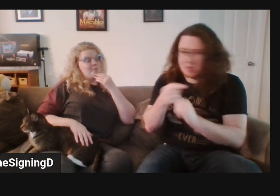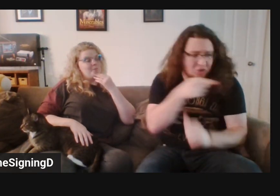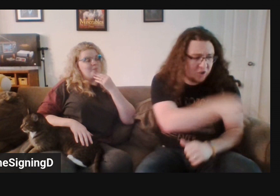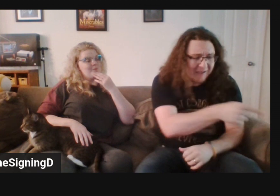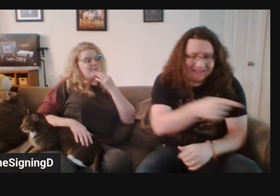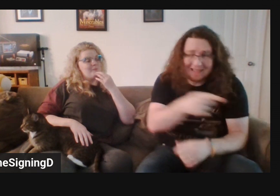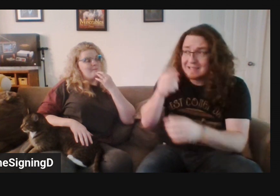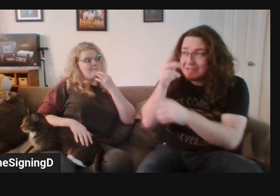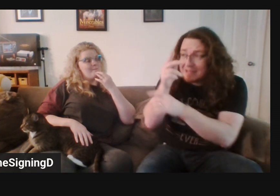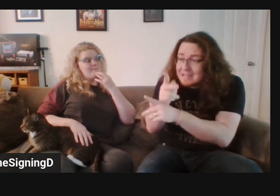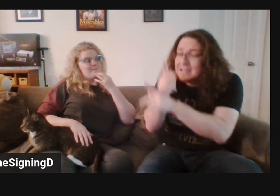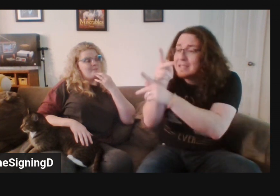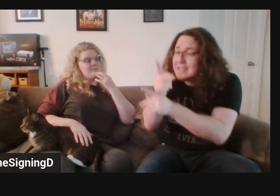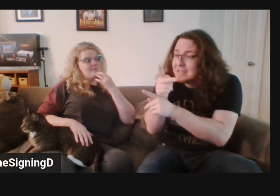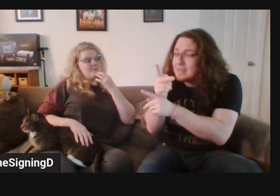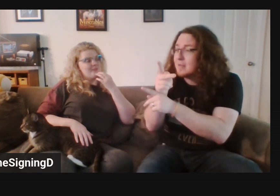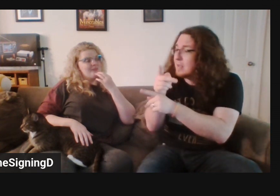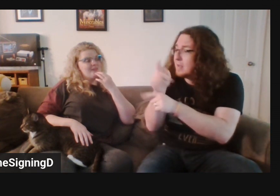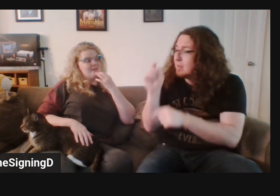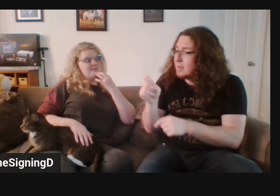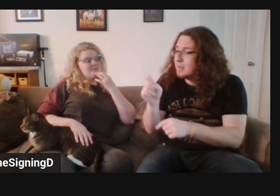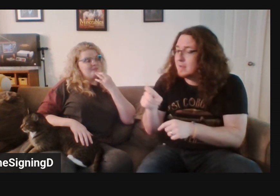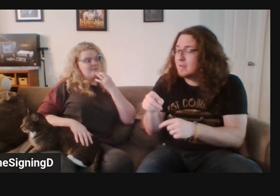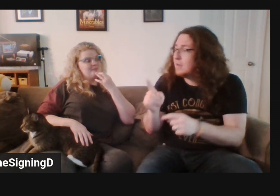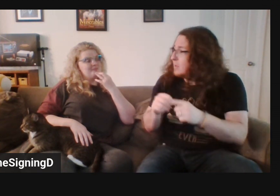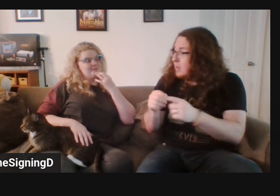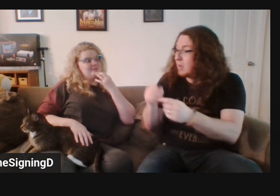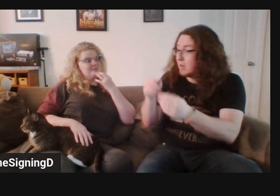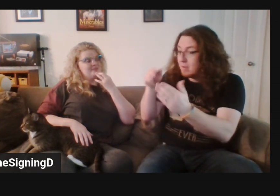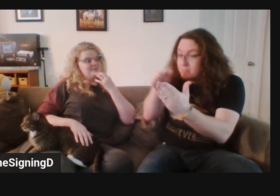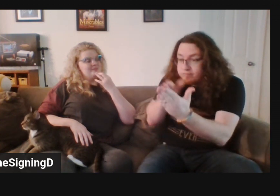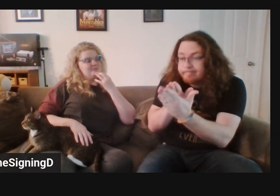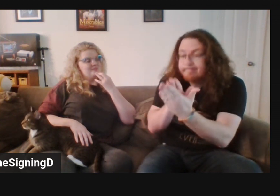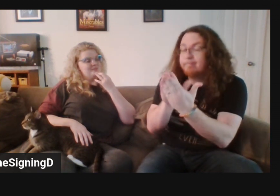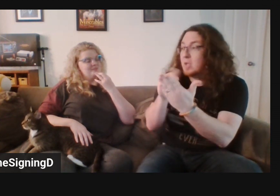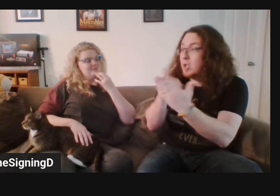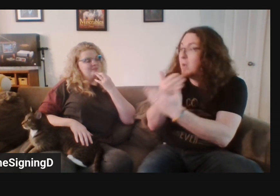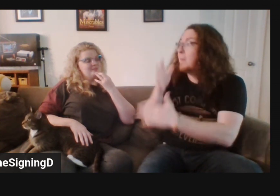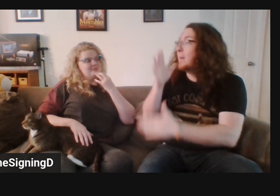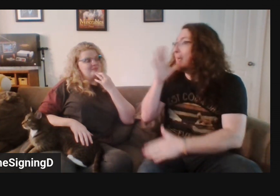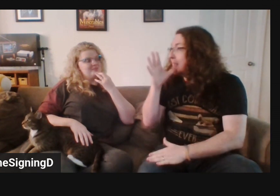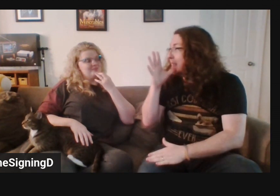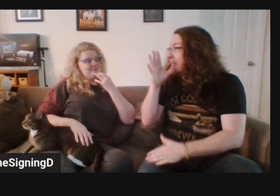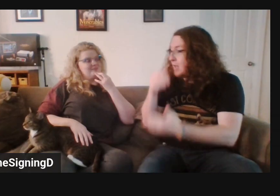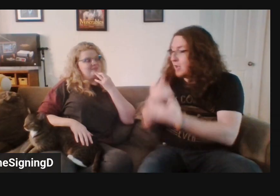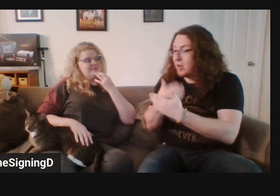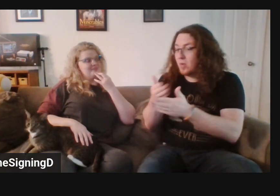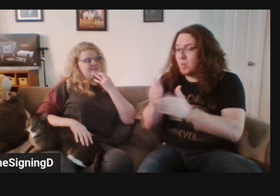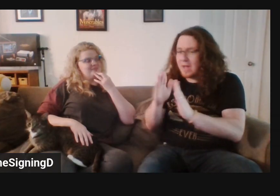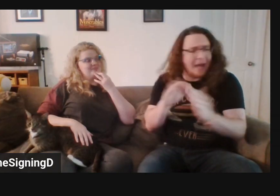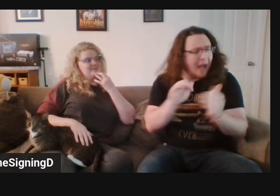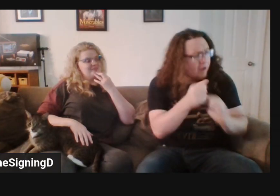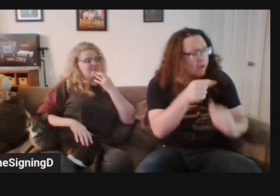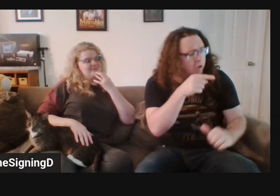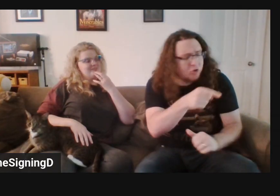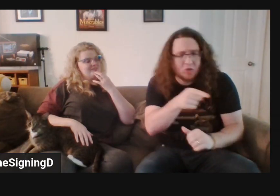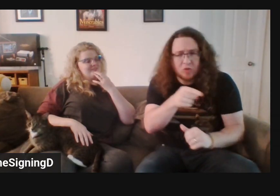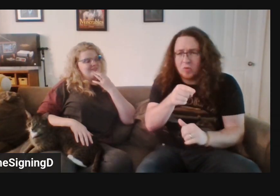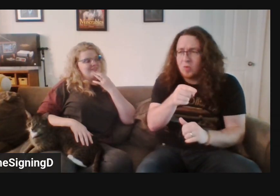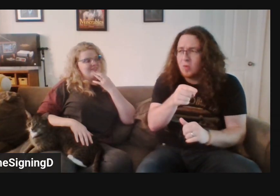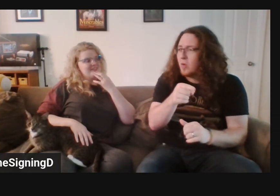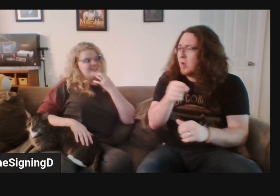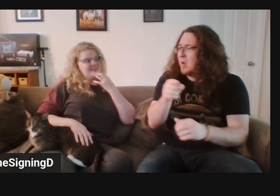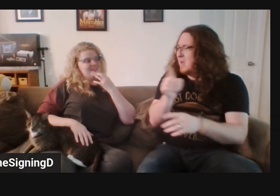out that you needed to approach your new mommy a new way? Yes, how did you encroach your